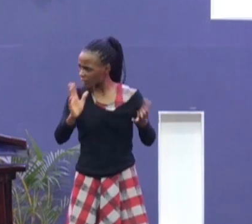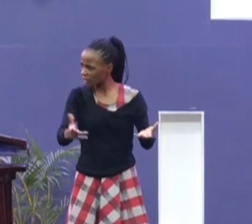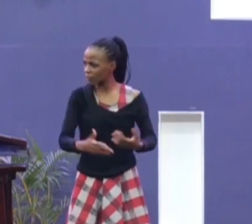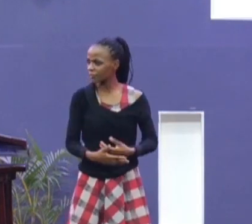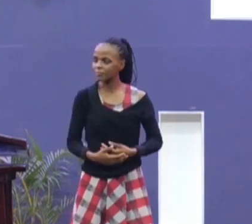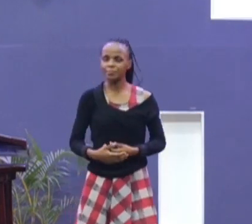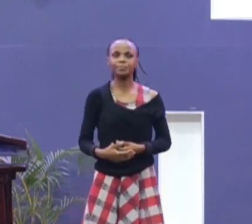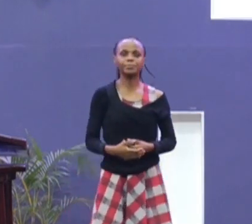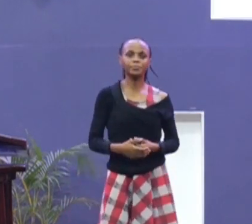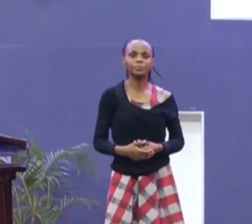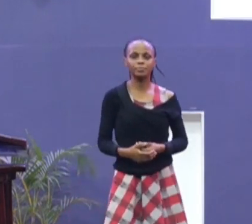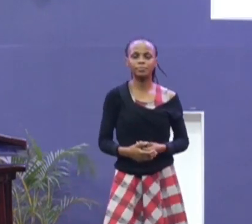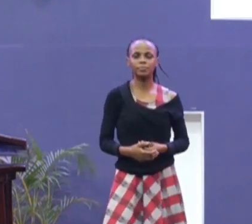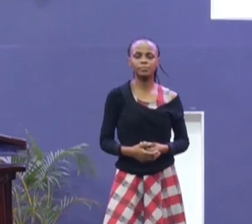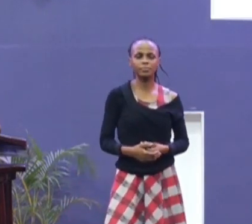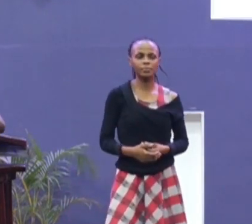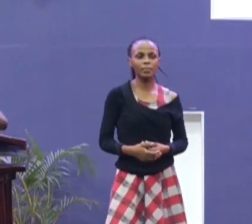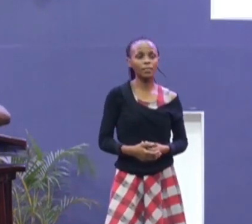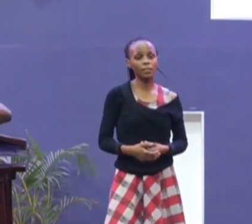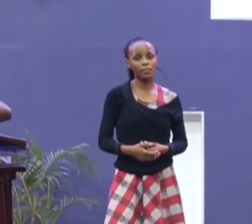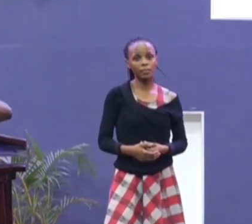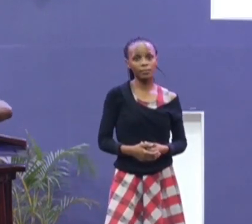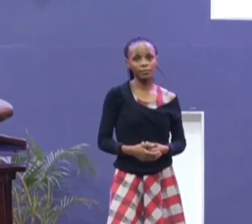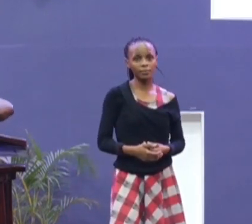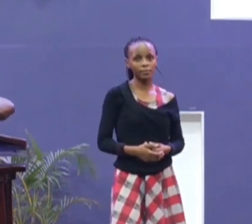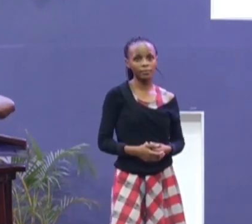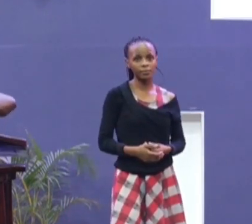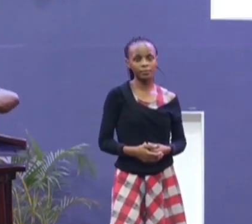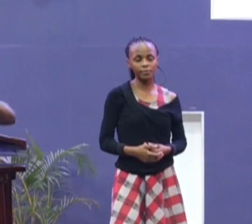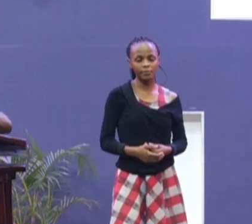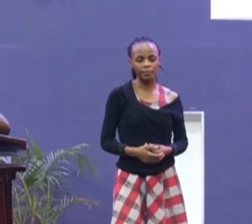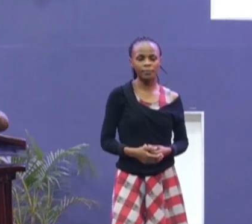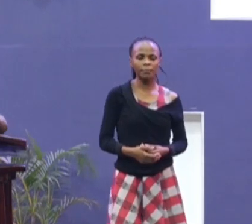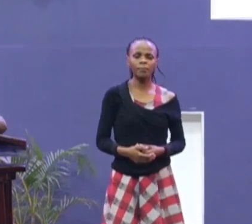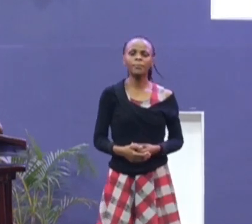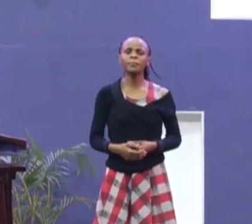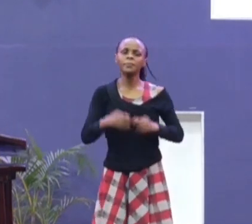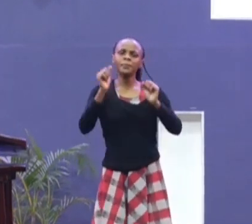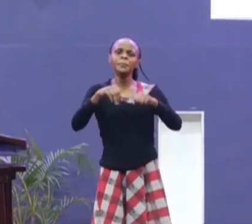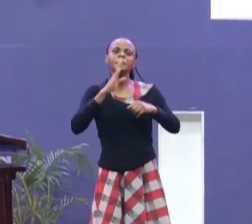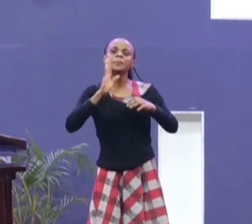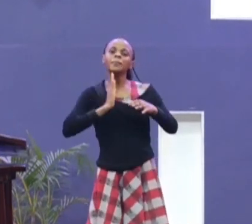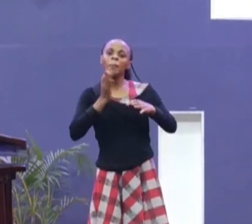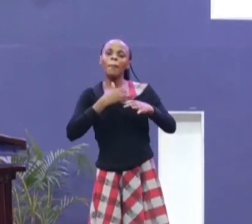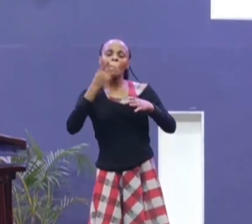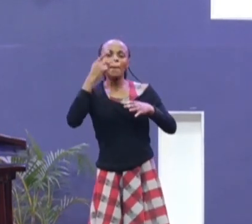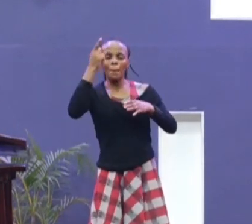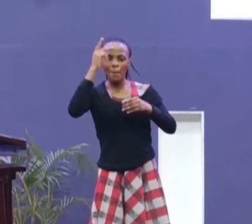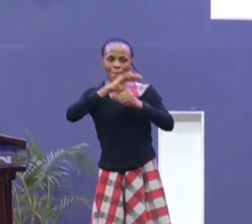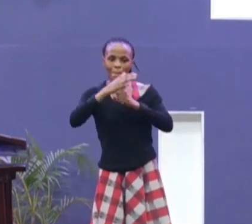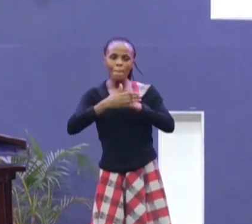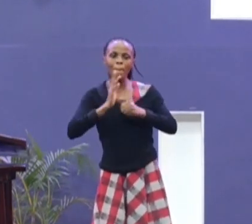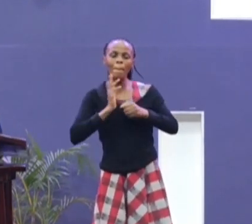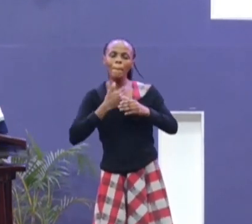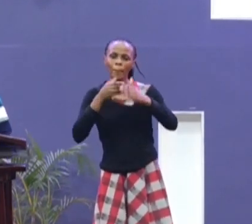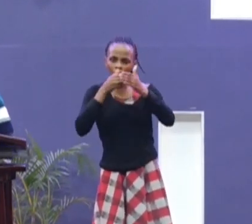nabyo byebimenyebwamu. Could be our parents are the ones that conformed with them. Kiyinza okuba nti bazadde baffe